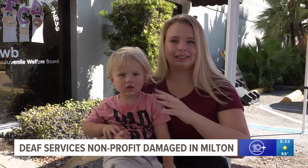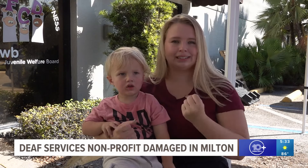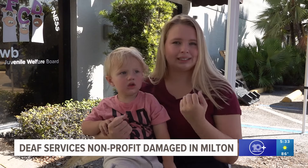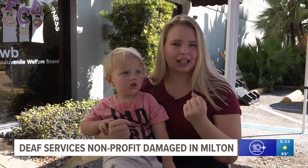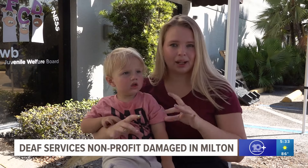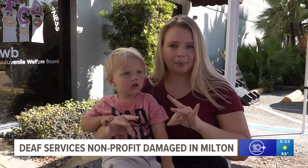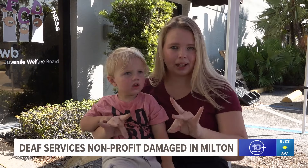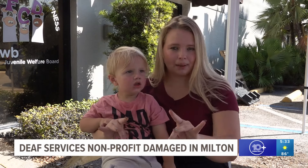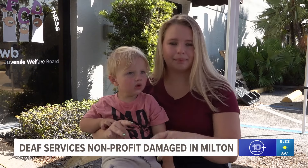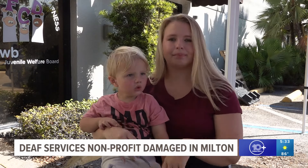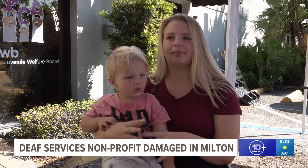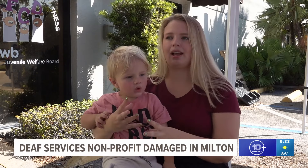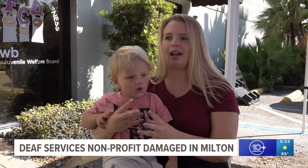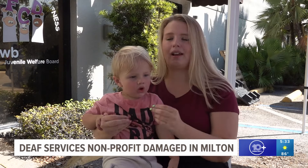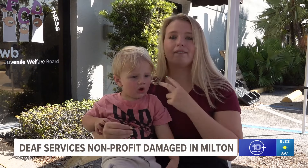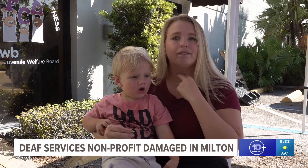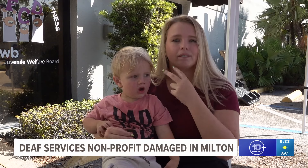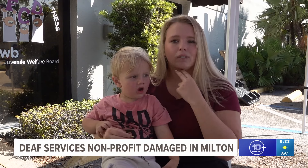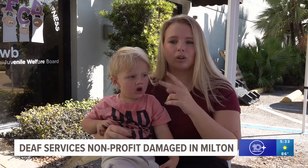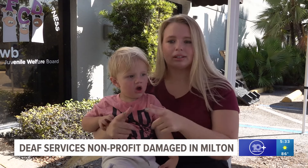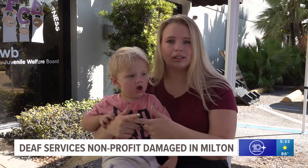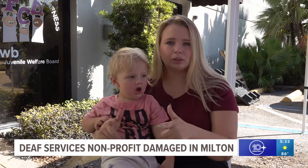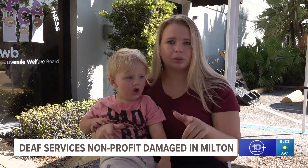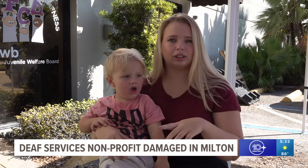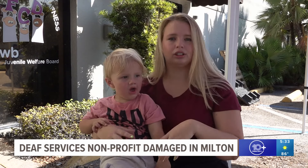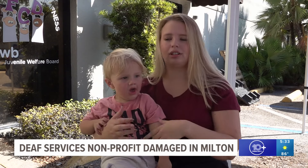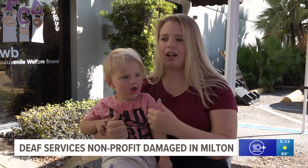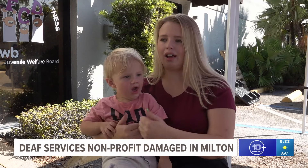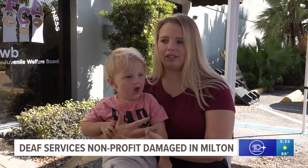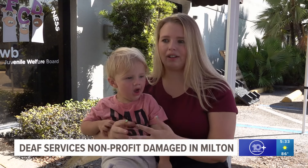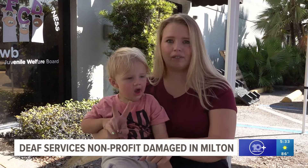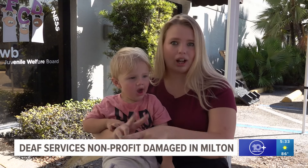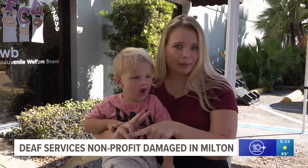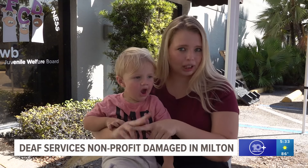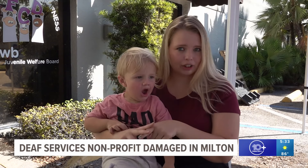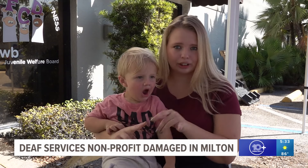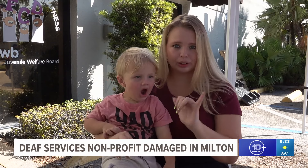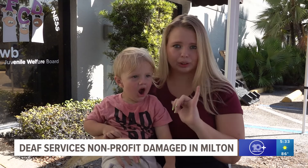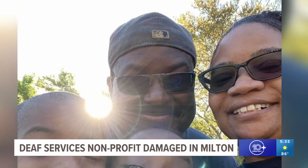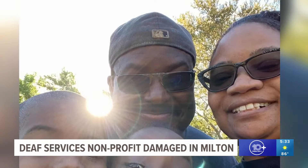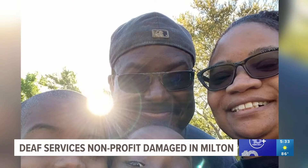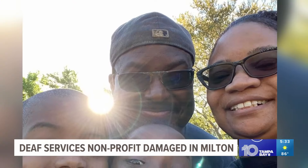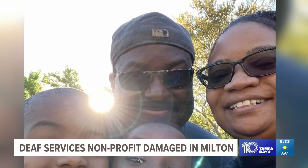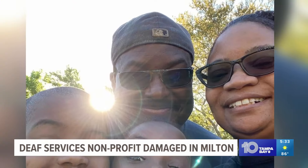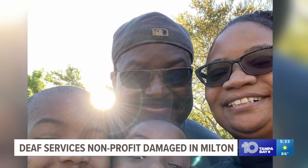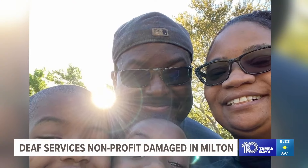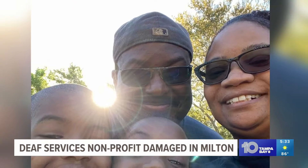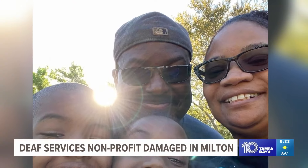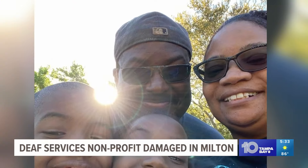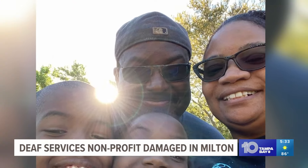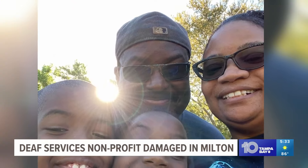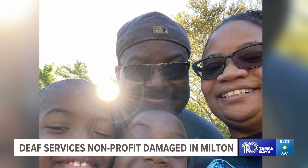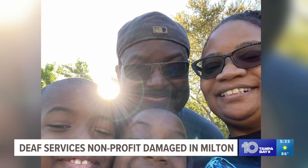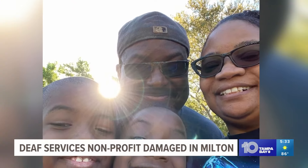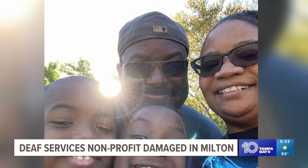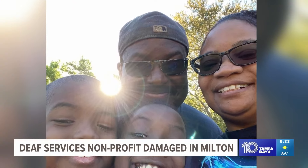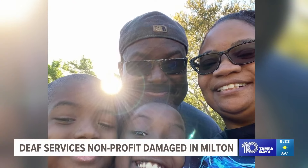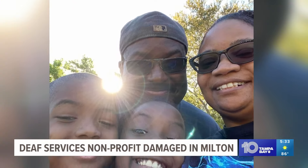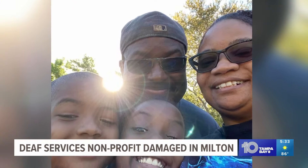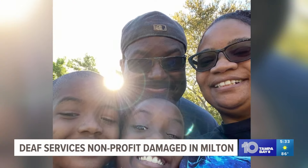with him picking up sign language, him picking up English. And Michelle Ellis says FCD has